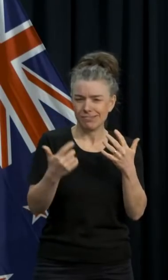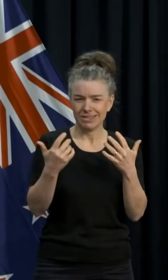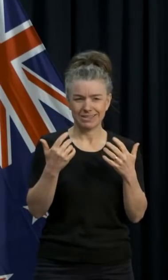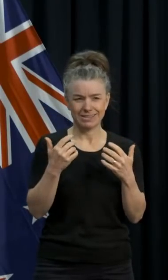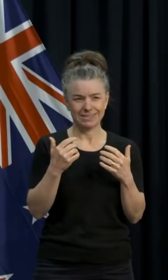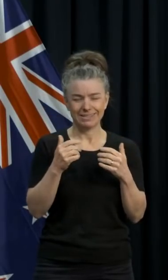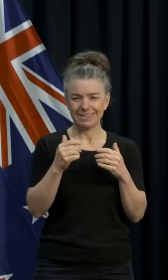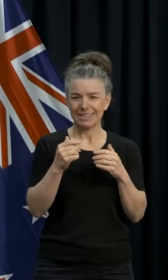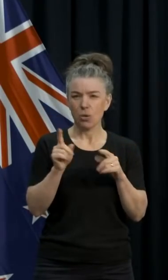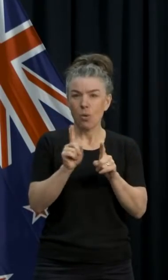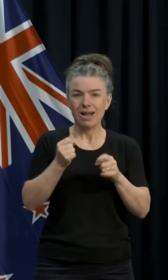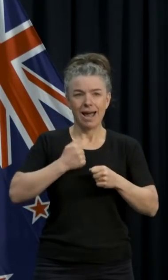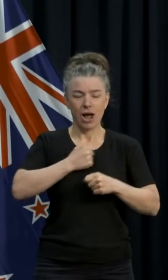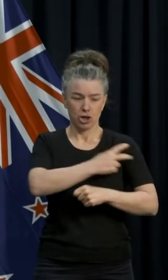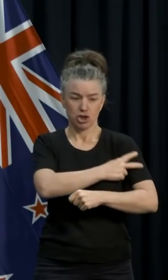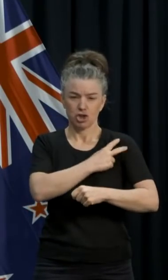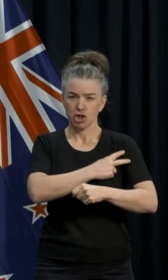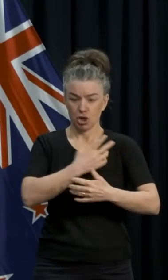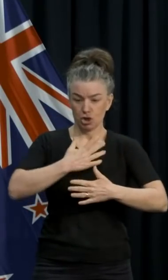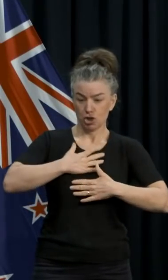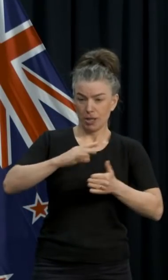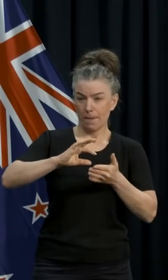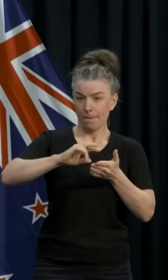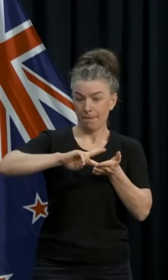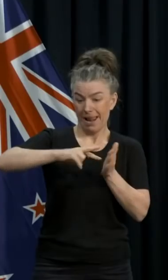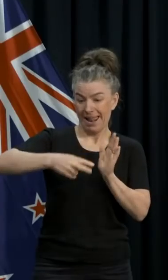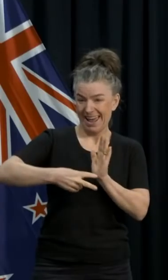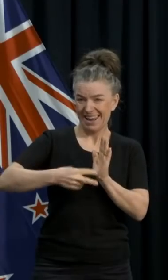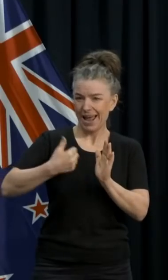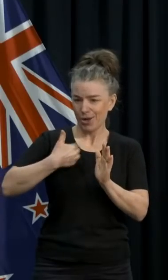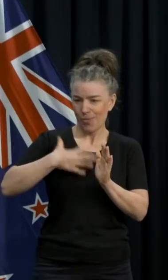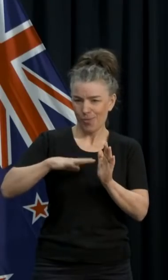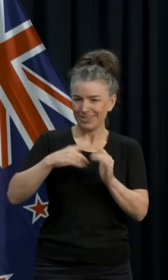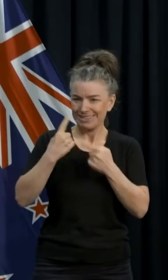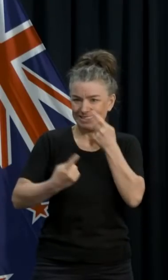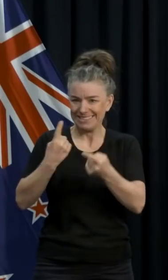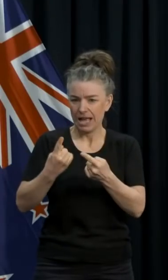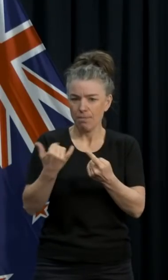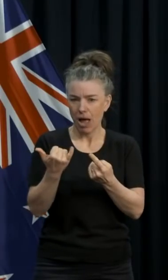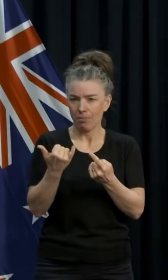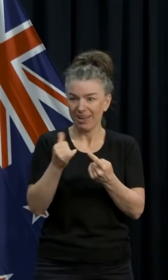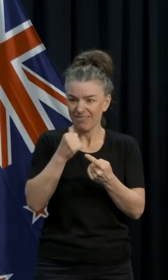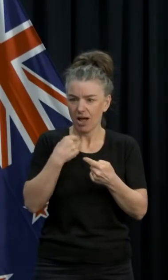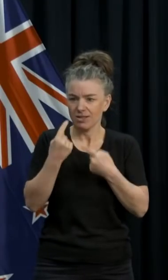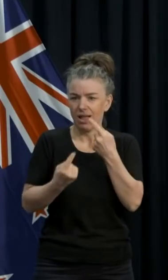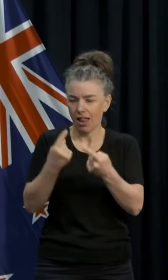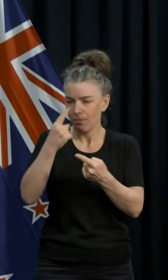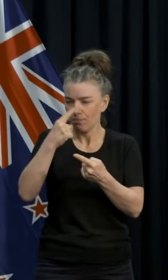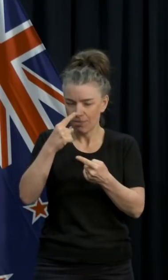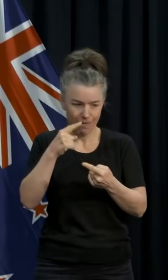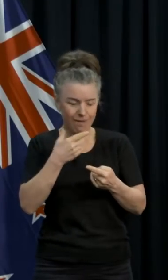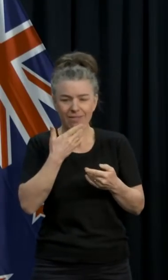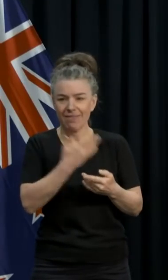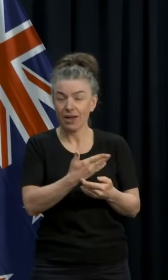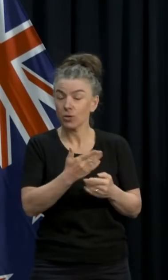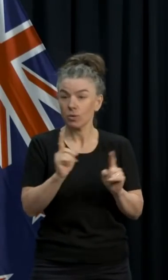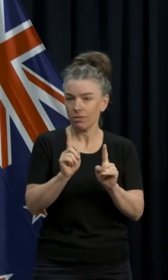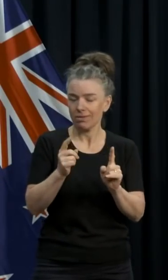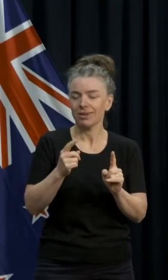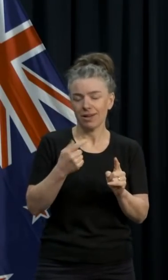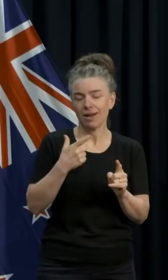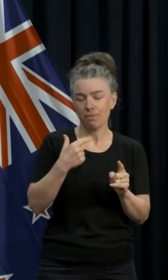the individual security planning because to some extent that might defeat the purpose of doing it, but there has been a very